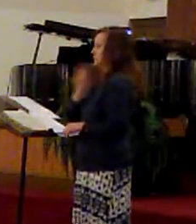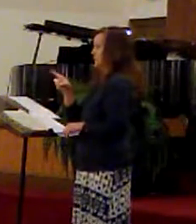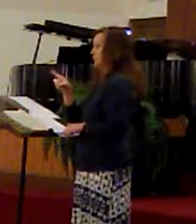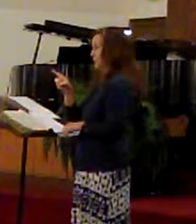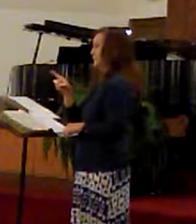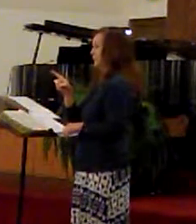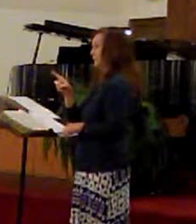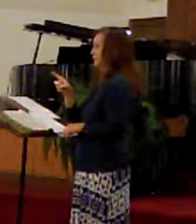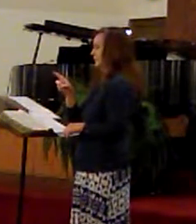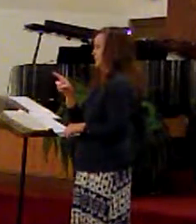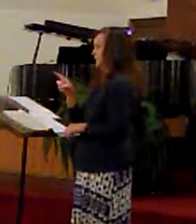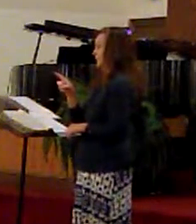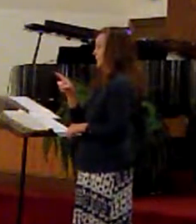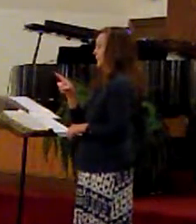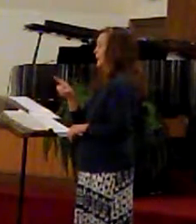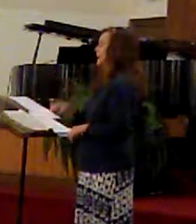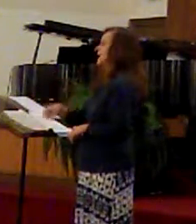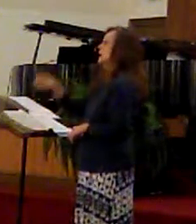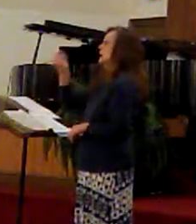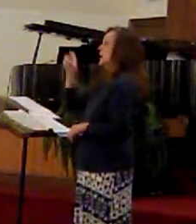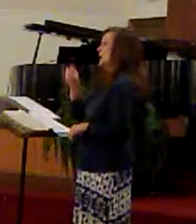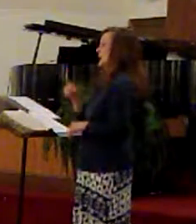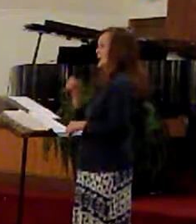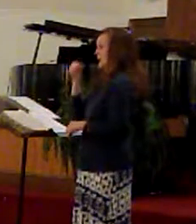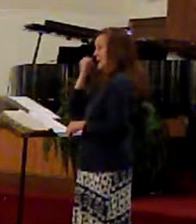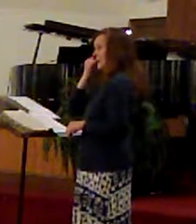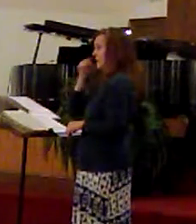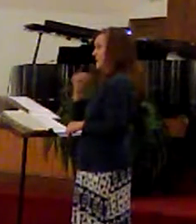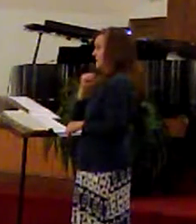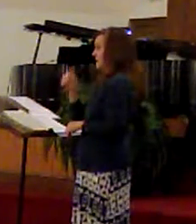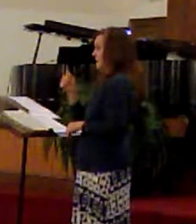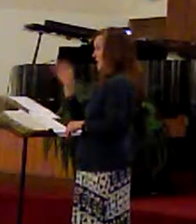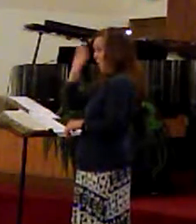Yeah. And you better have the guts to tell me when I'm not.